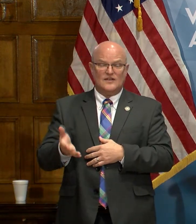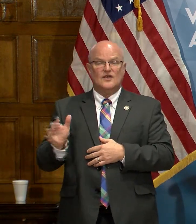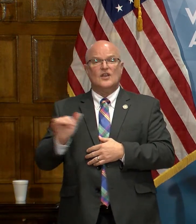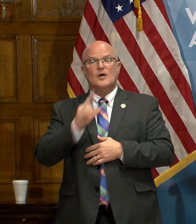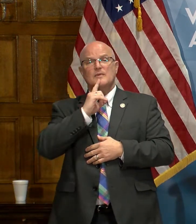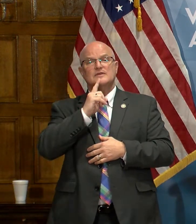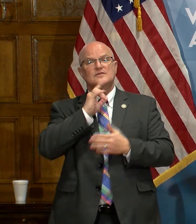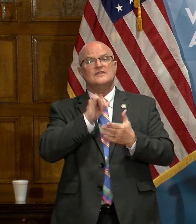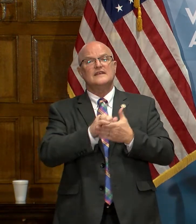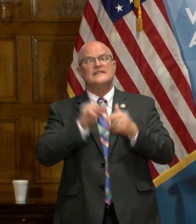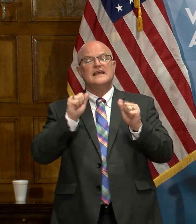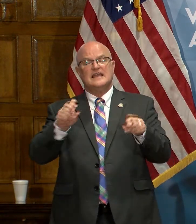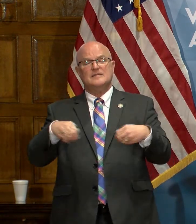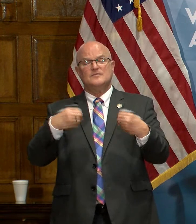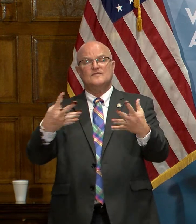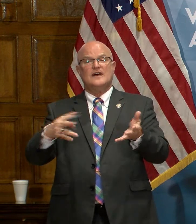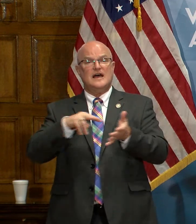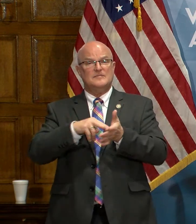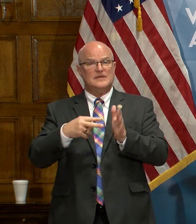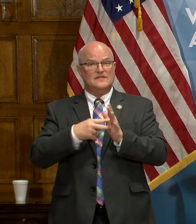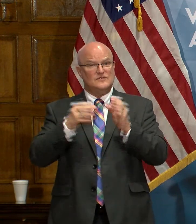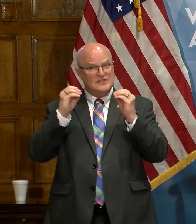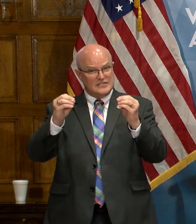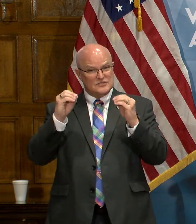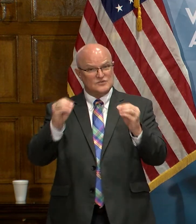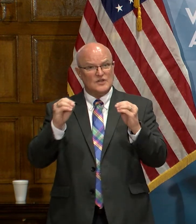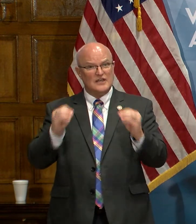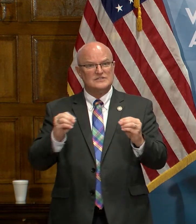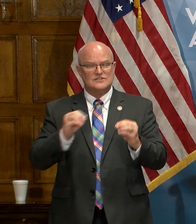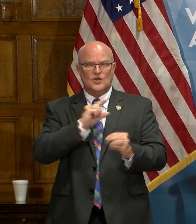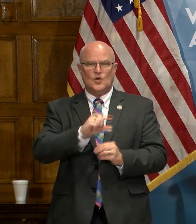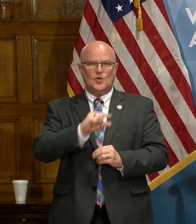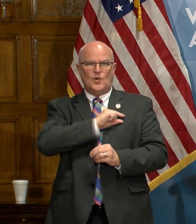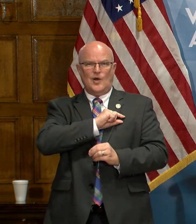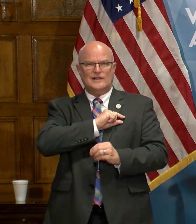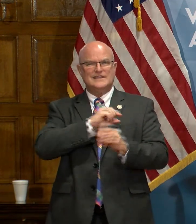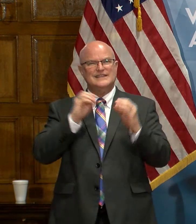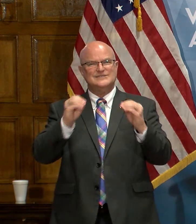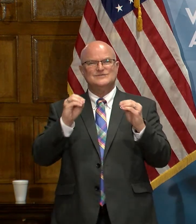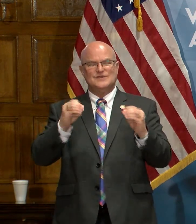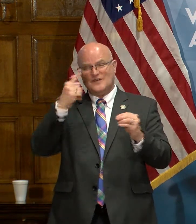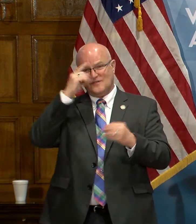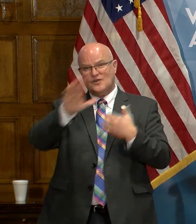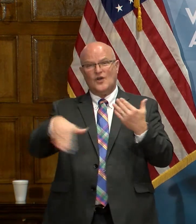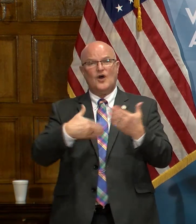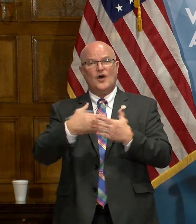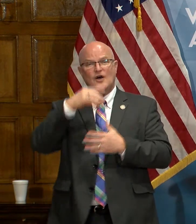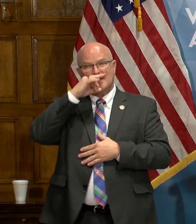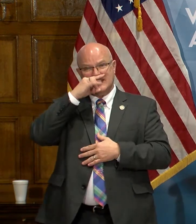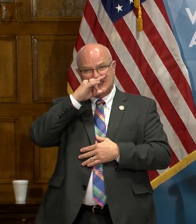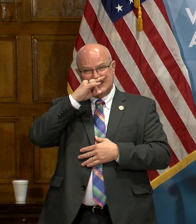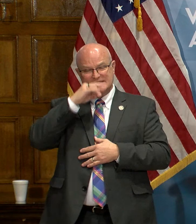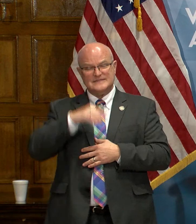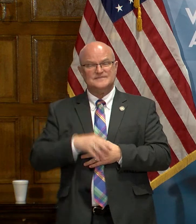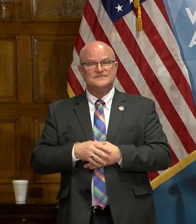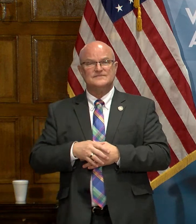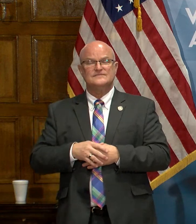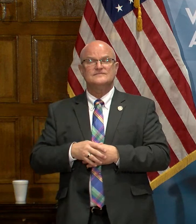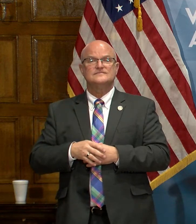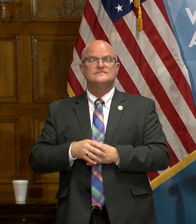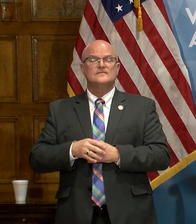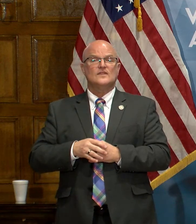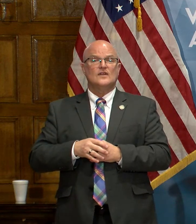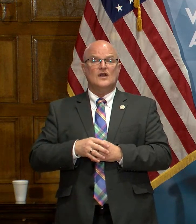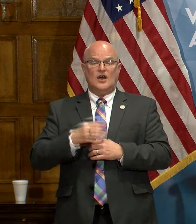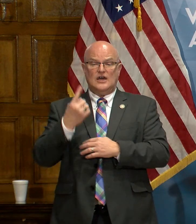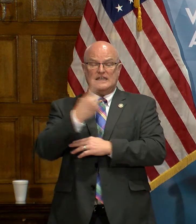also making sure that they can provide meaningful instruction, quality instruction for all kids. On a day when